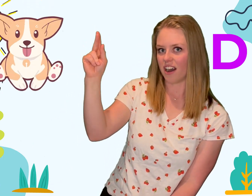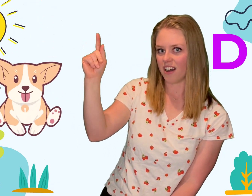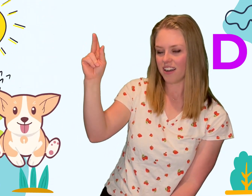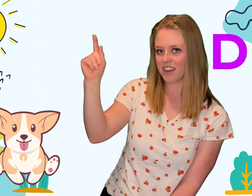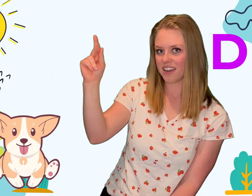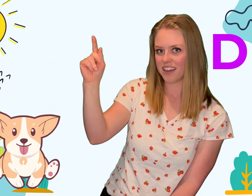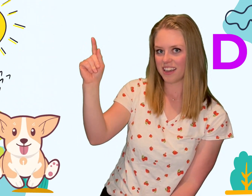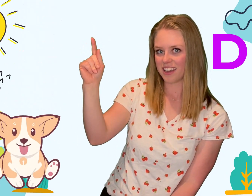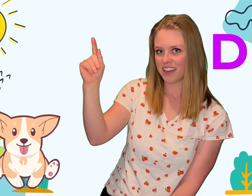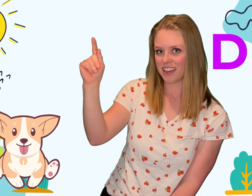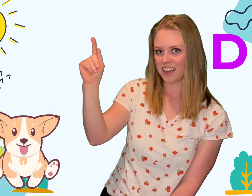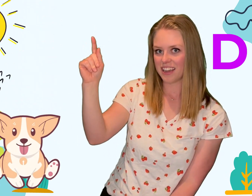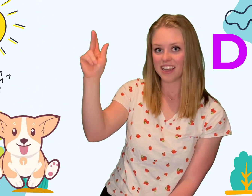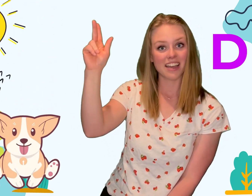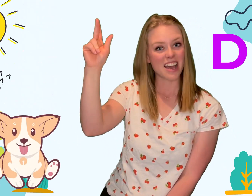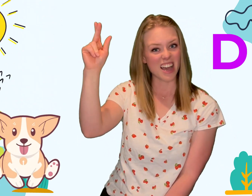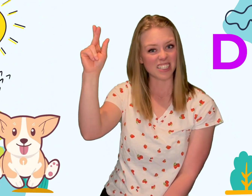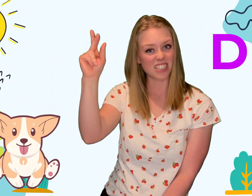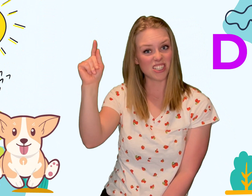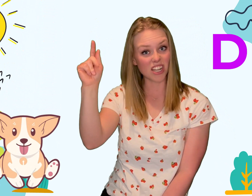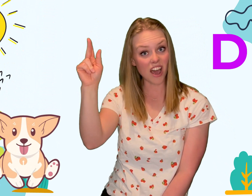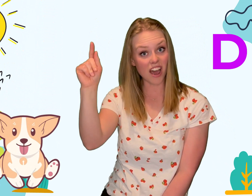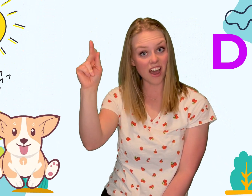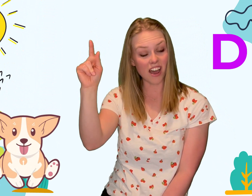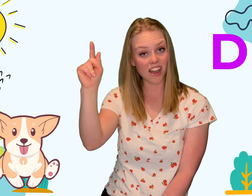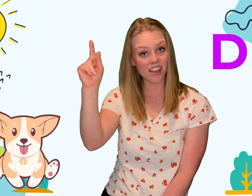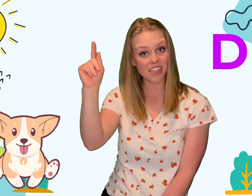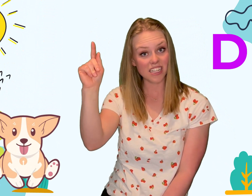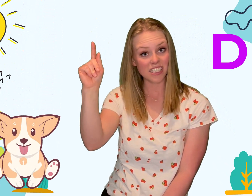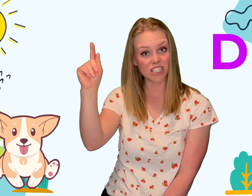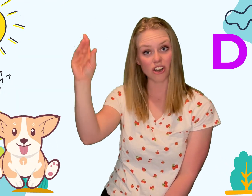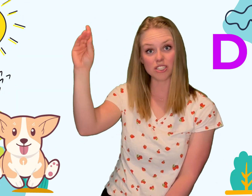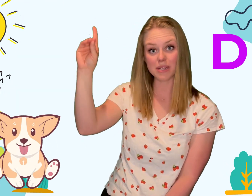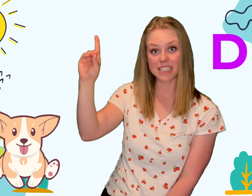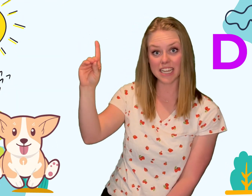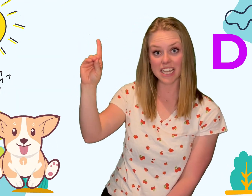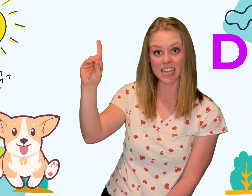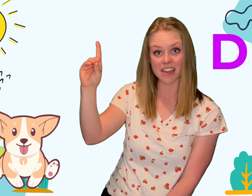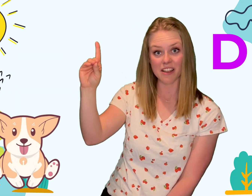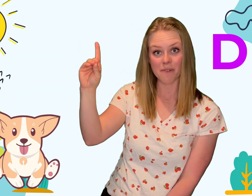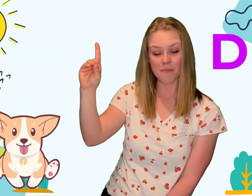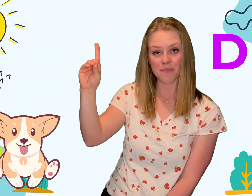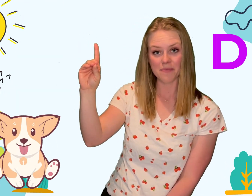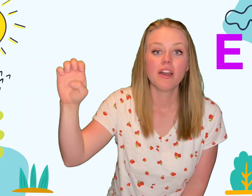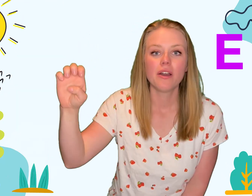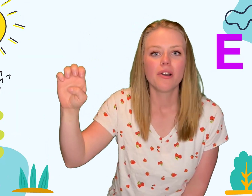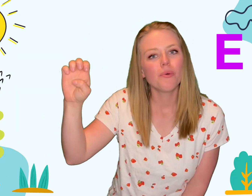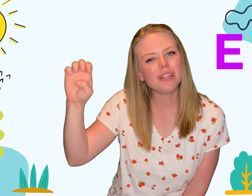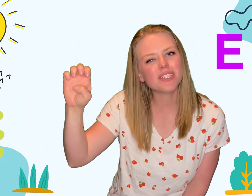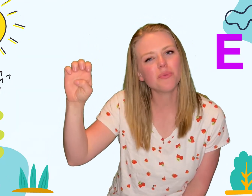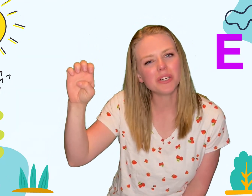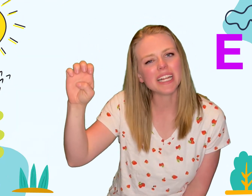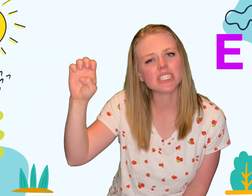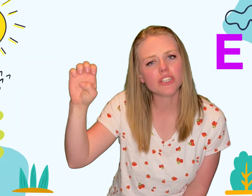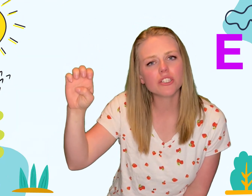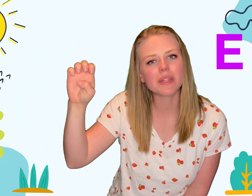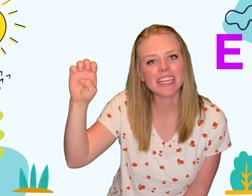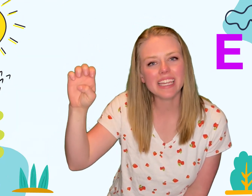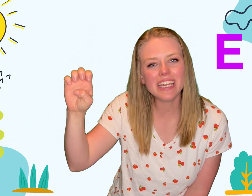dog. A dog starts with D. What's a word that starts with